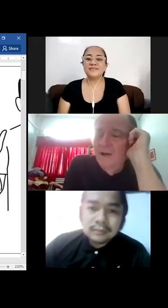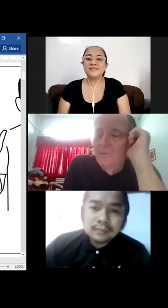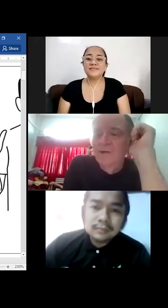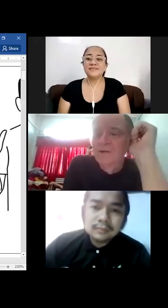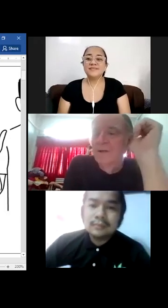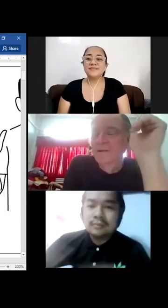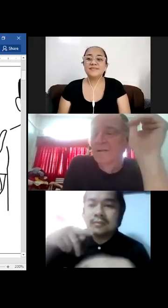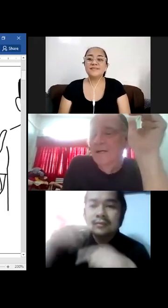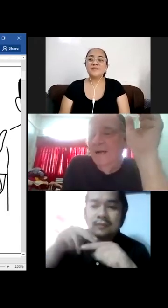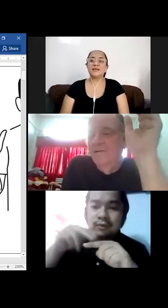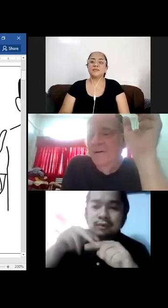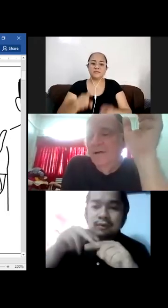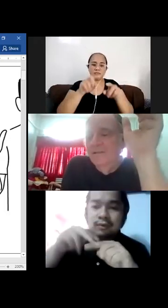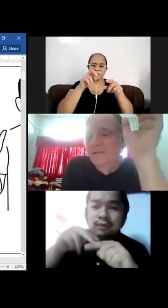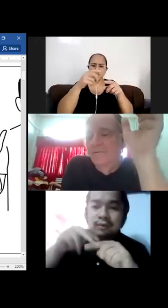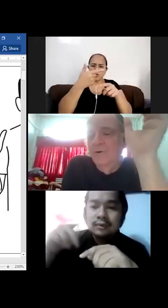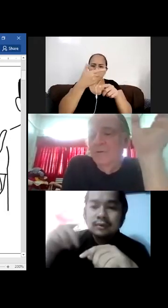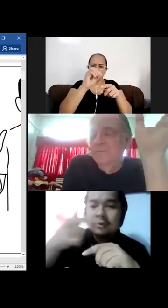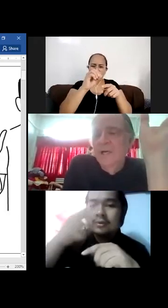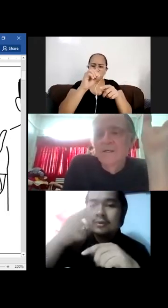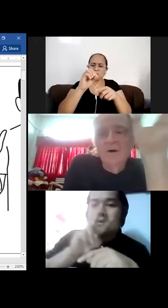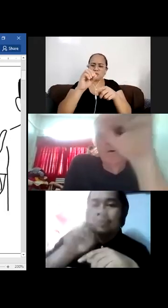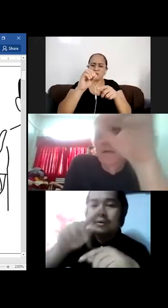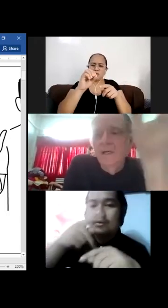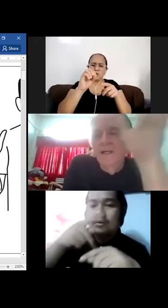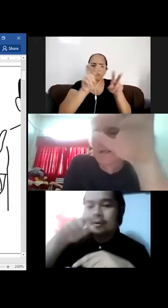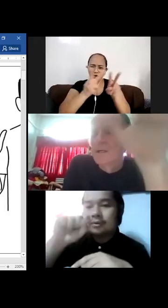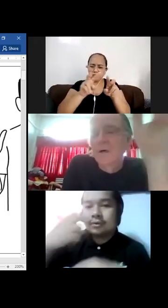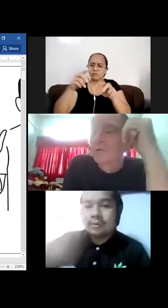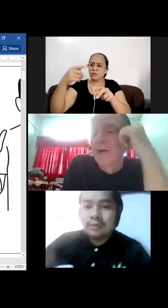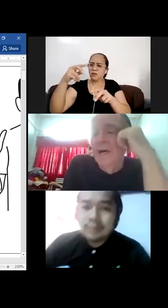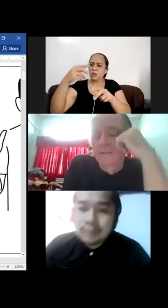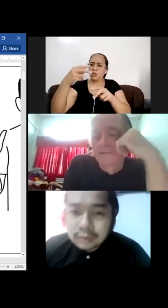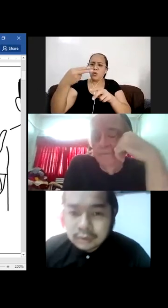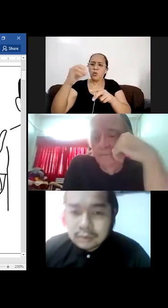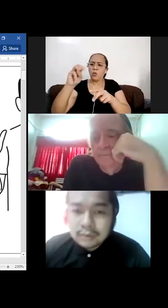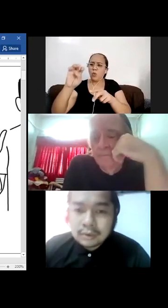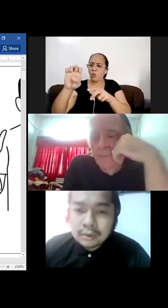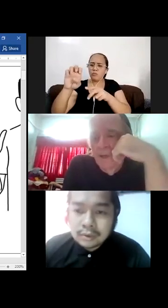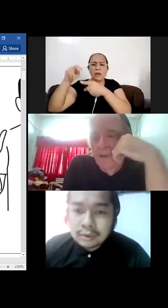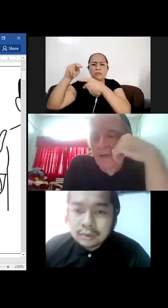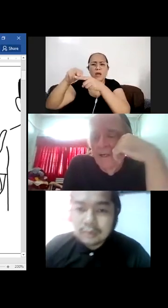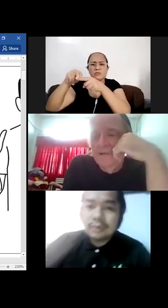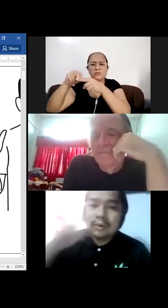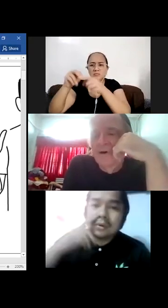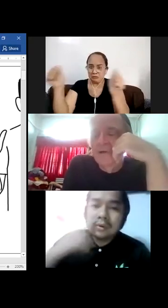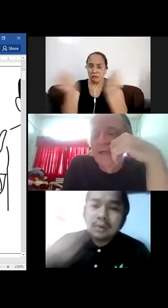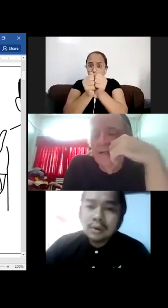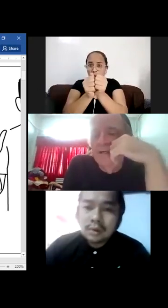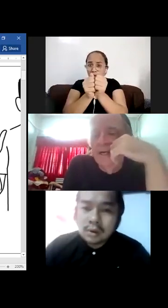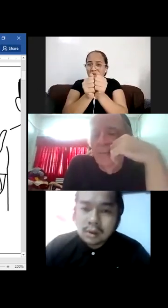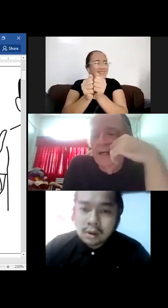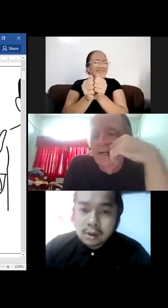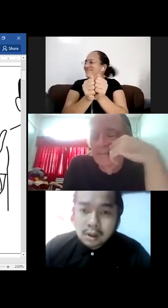One's a noun, one's a verb. So it doesn't go together. It doesn't function